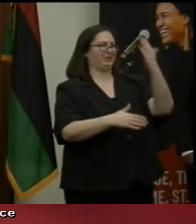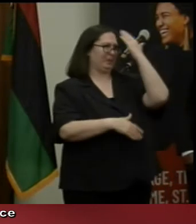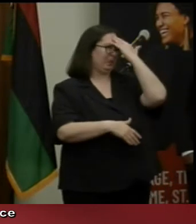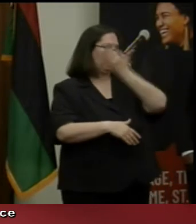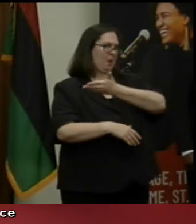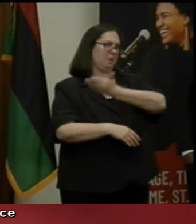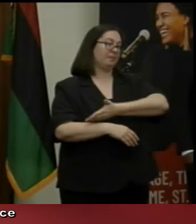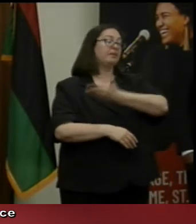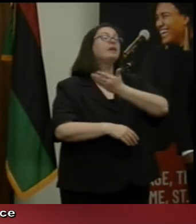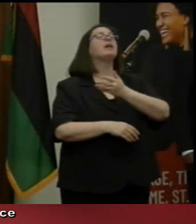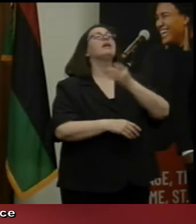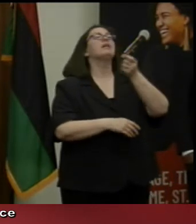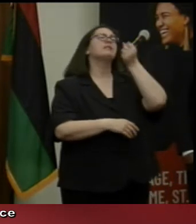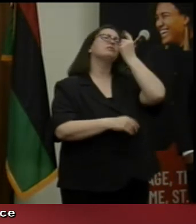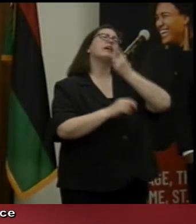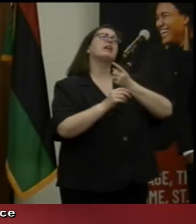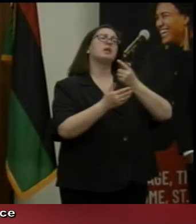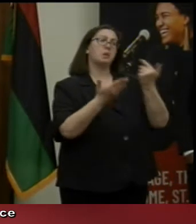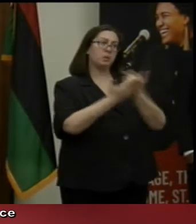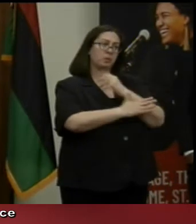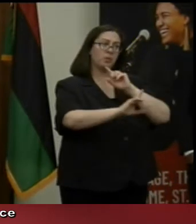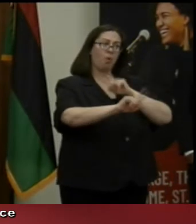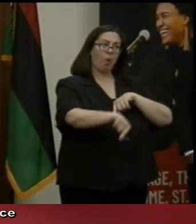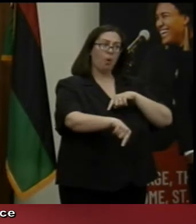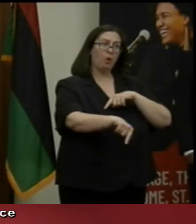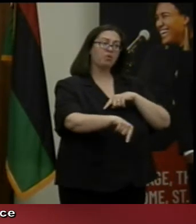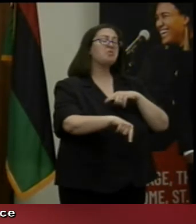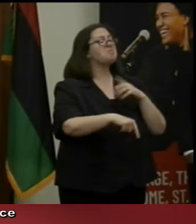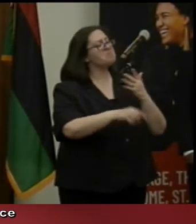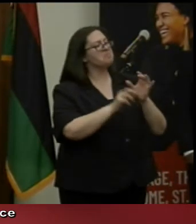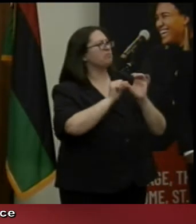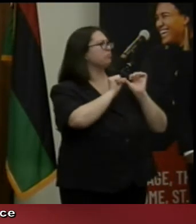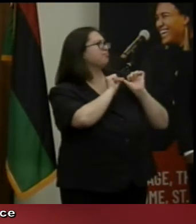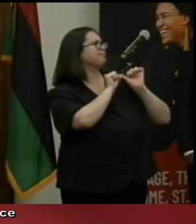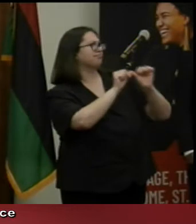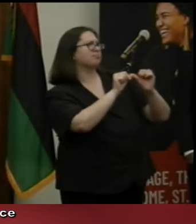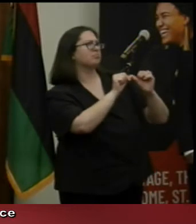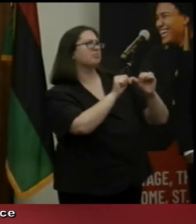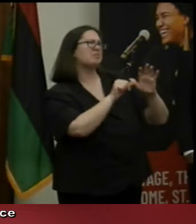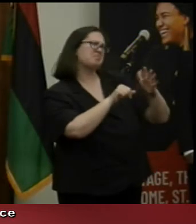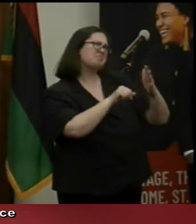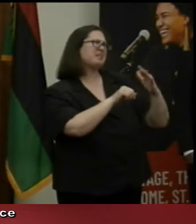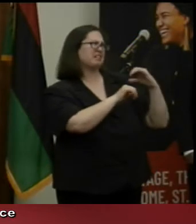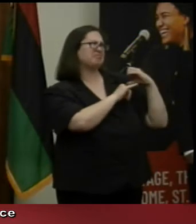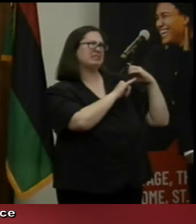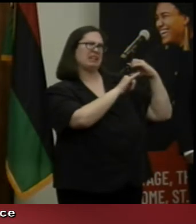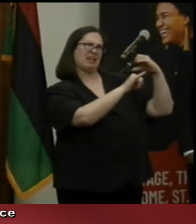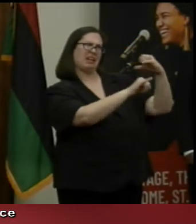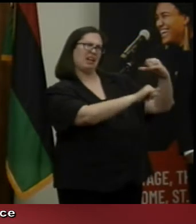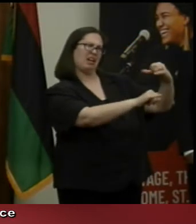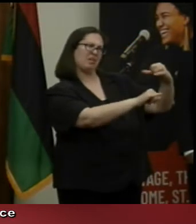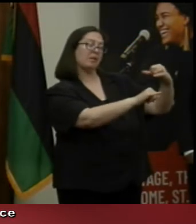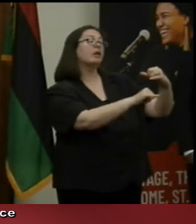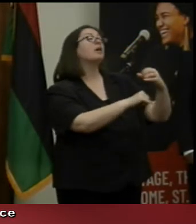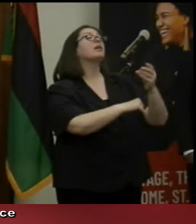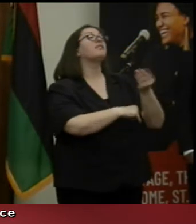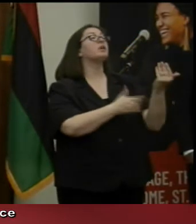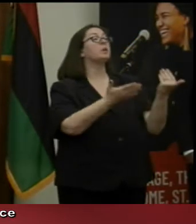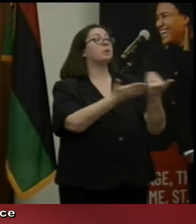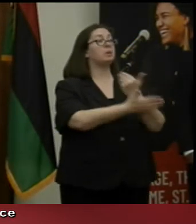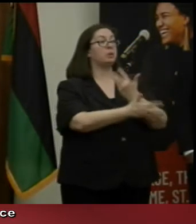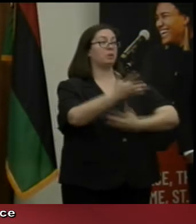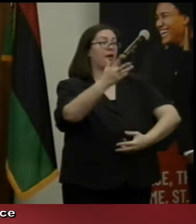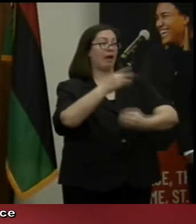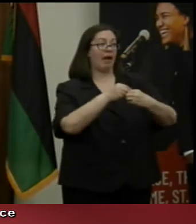order is largely an extension of the previous order, but it does have a couple of new things